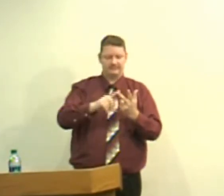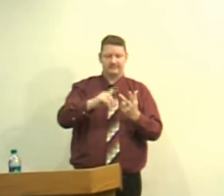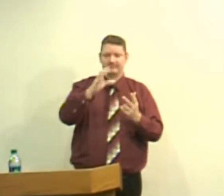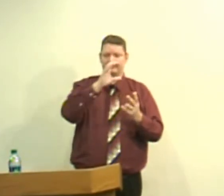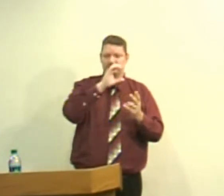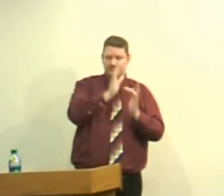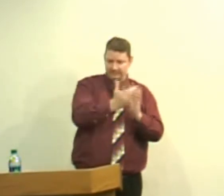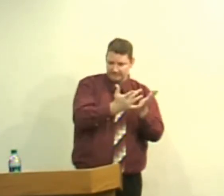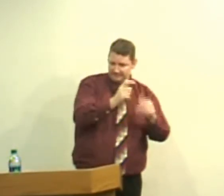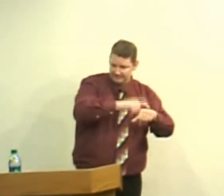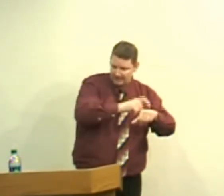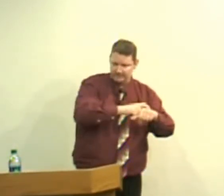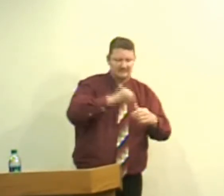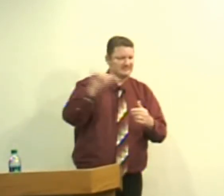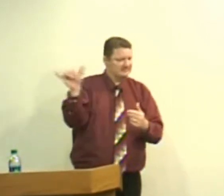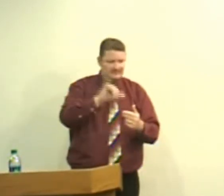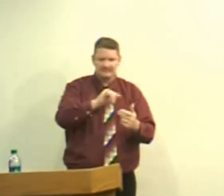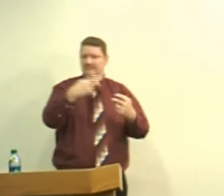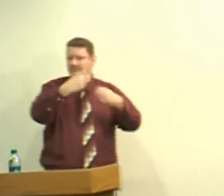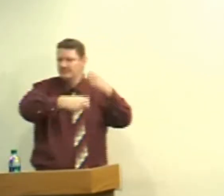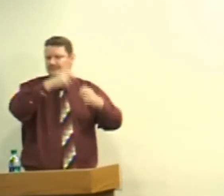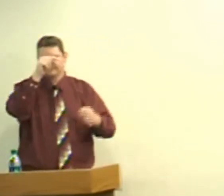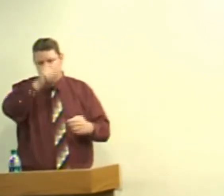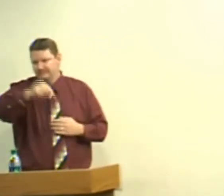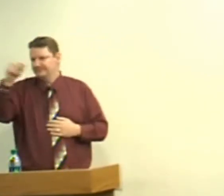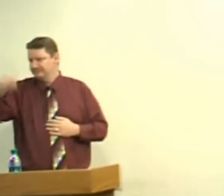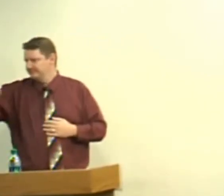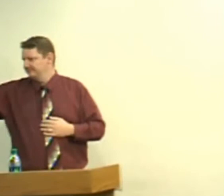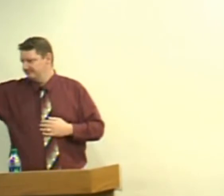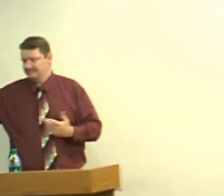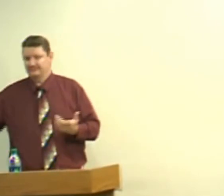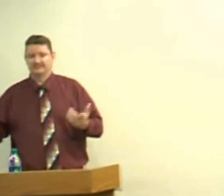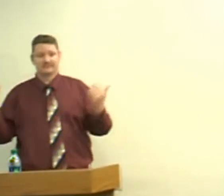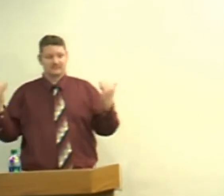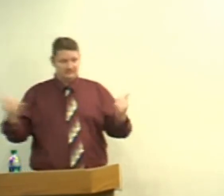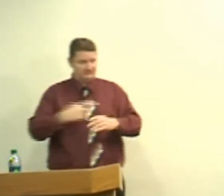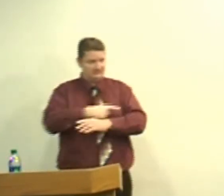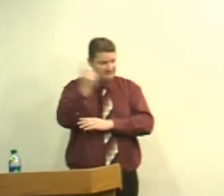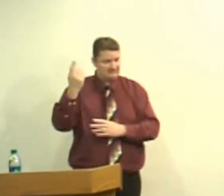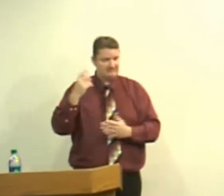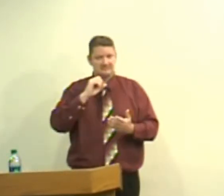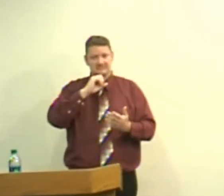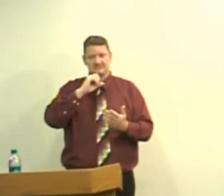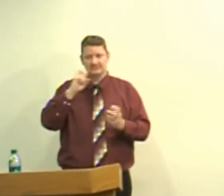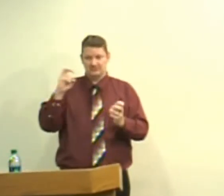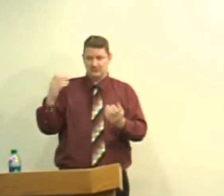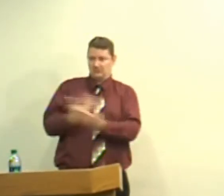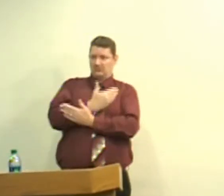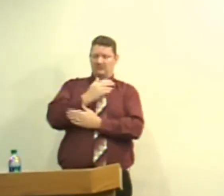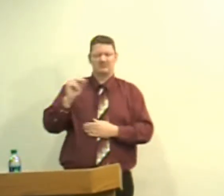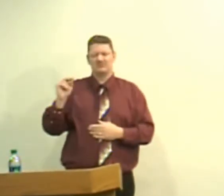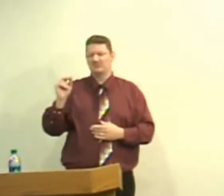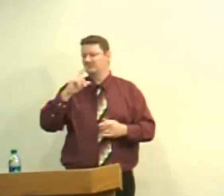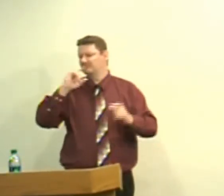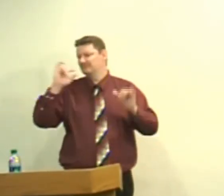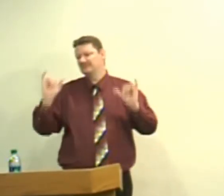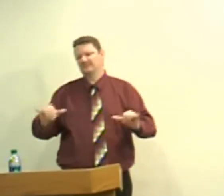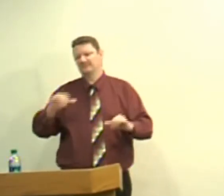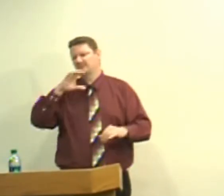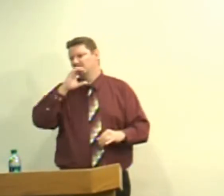times, it was exactly the same, the things that they had, same problems that would show up in people's lives. And so, nowadays, people think that